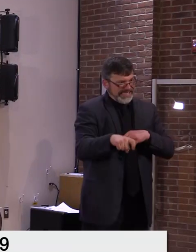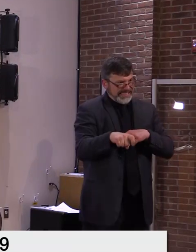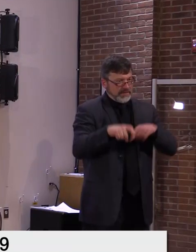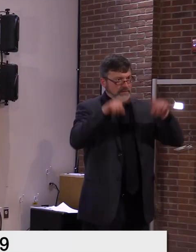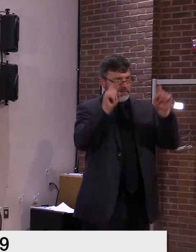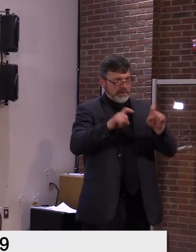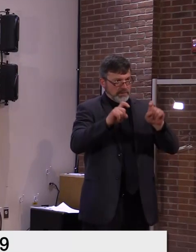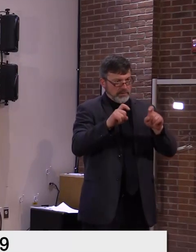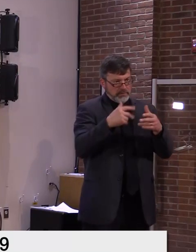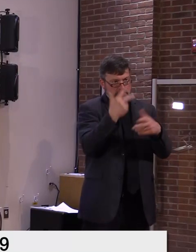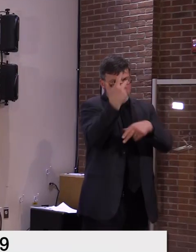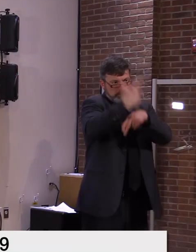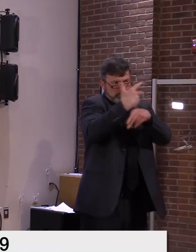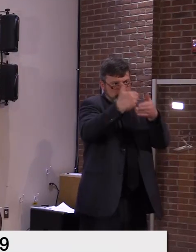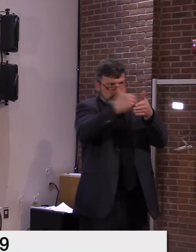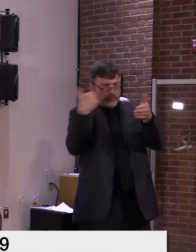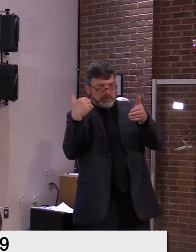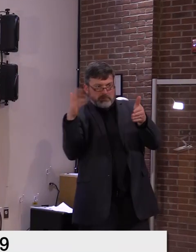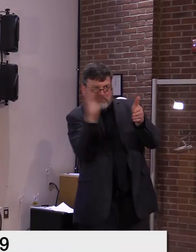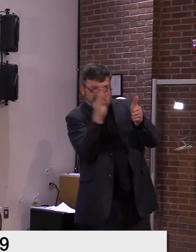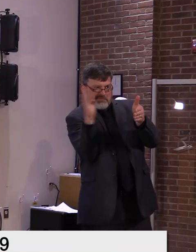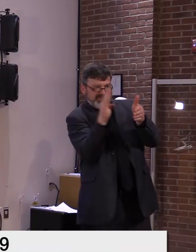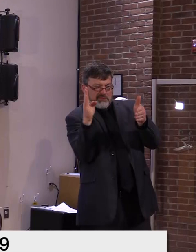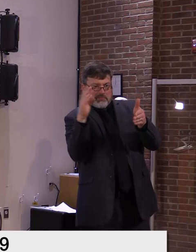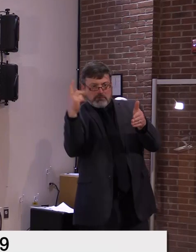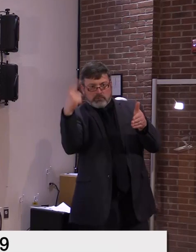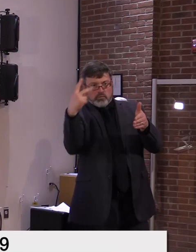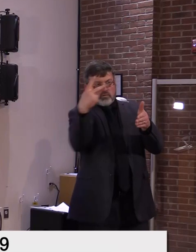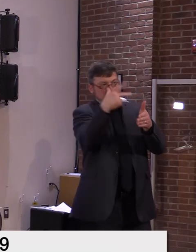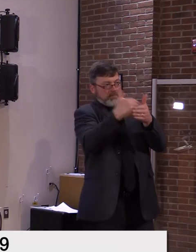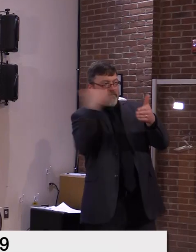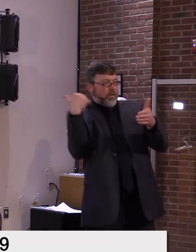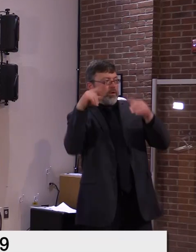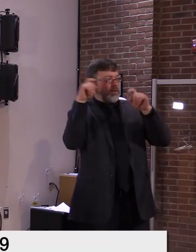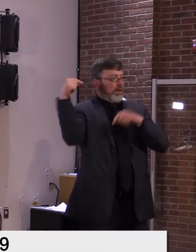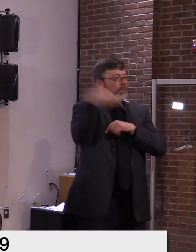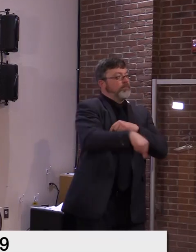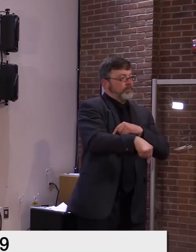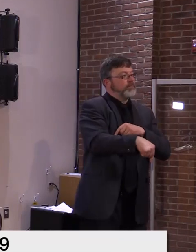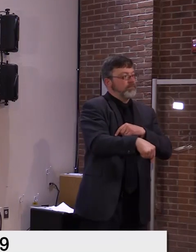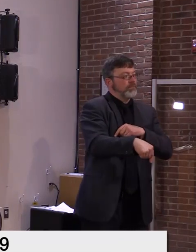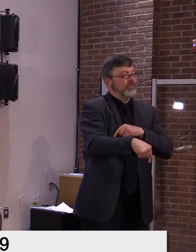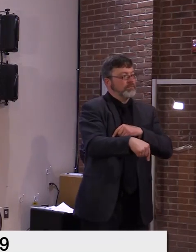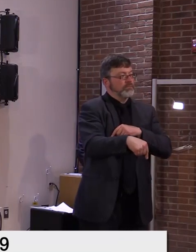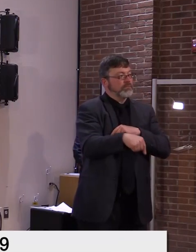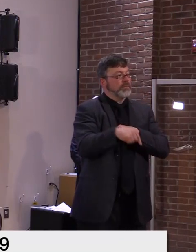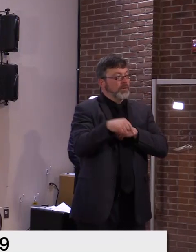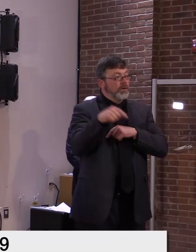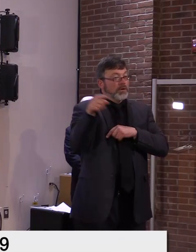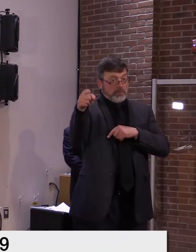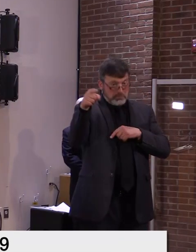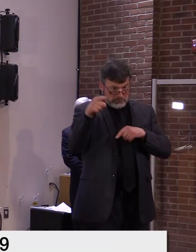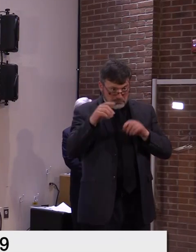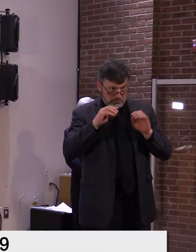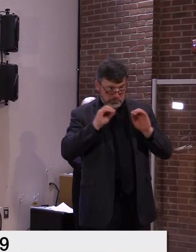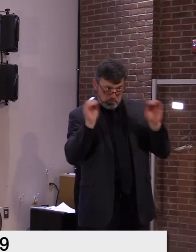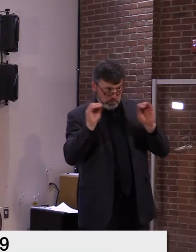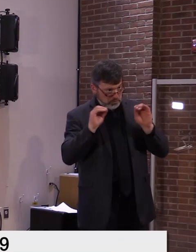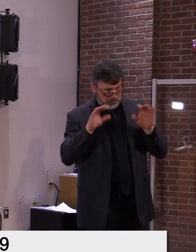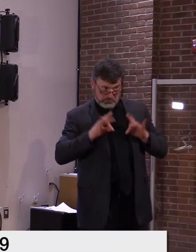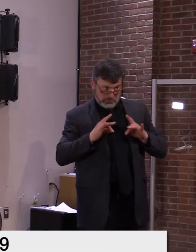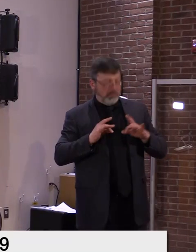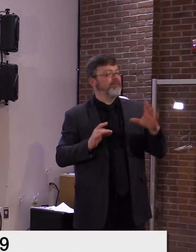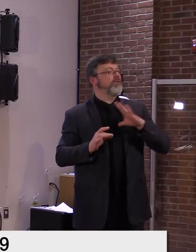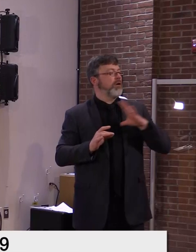here. If the test is negative, you may come visit the state armed with your documentation of your